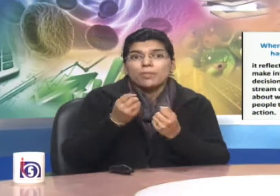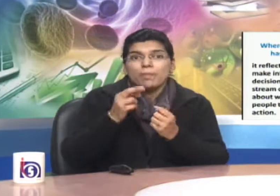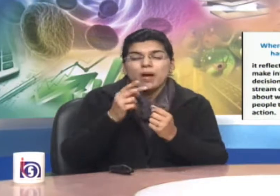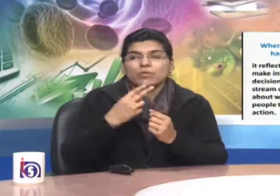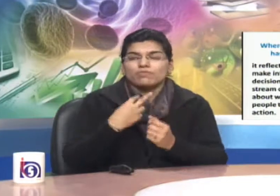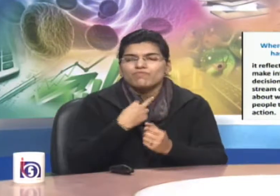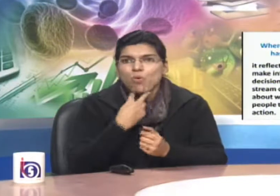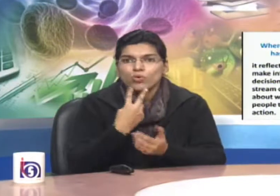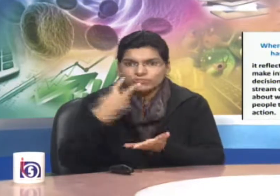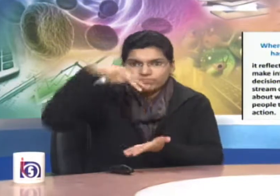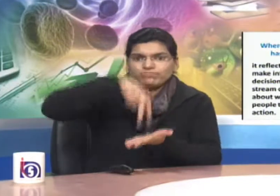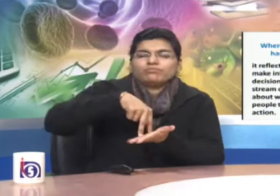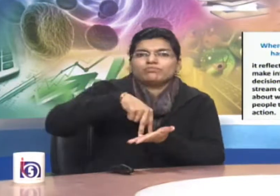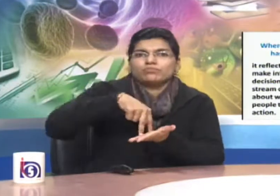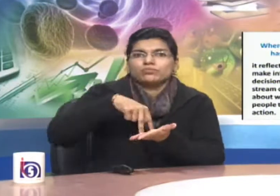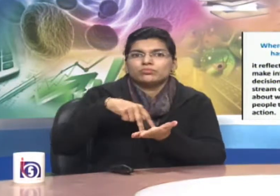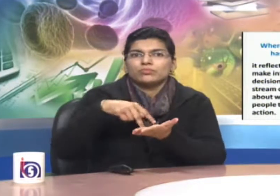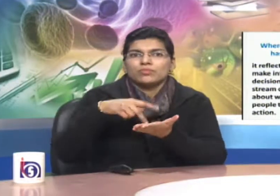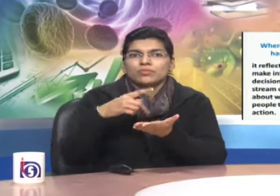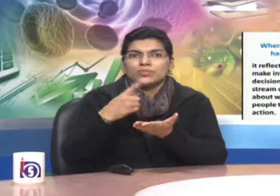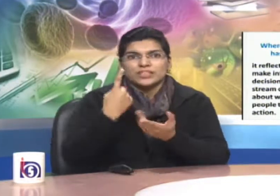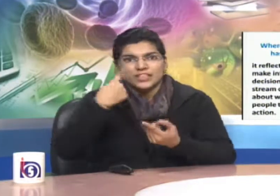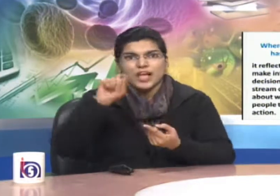He wants people to be aware,